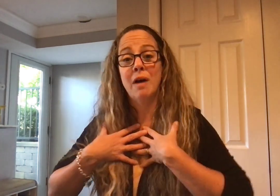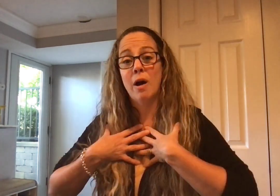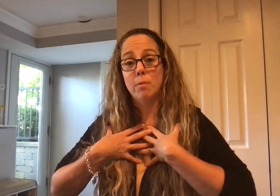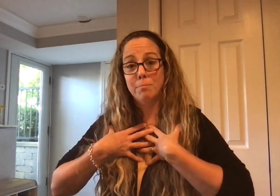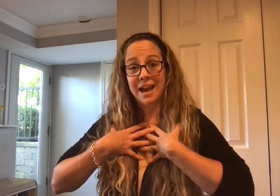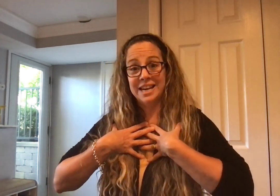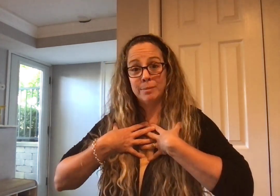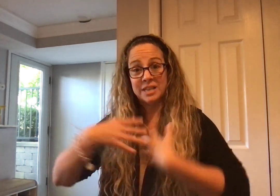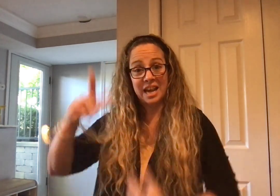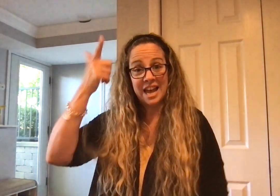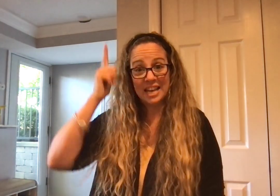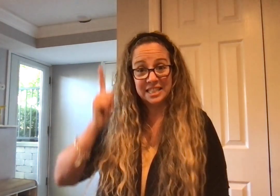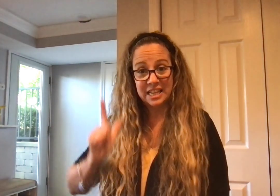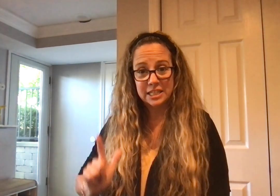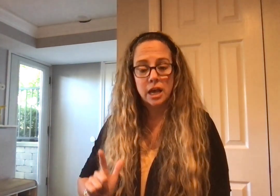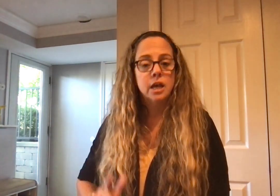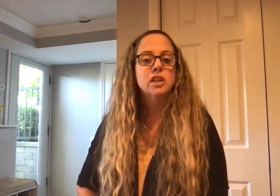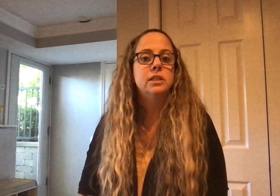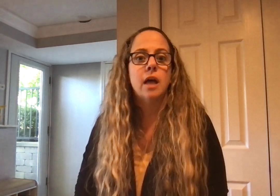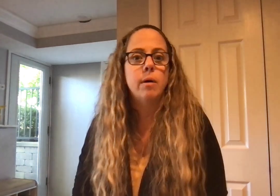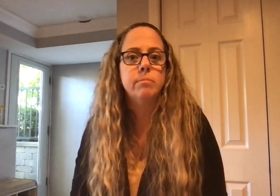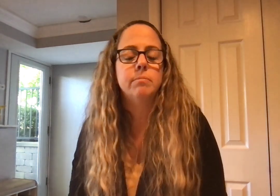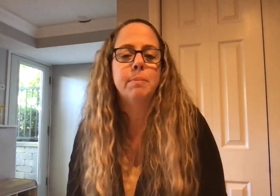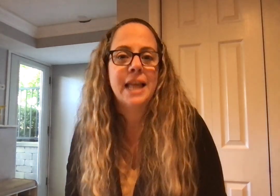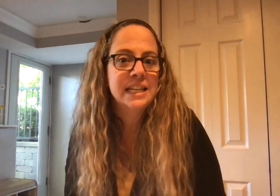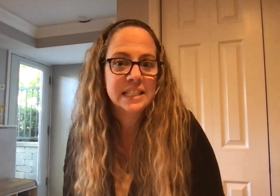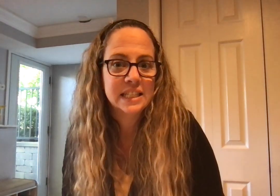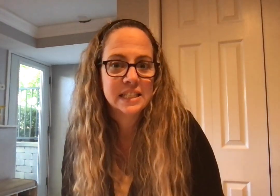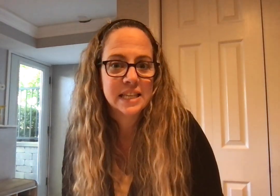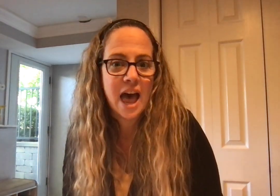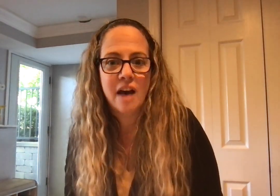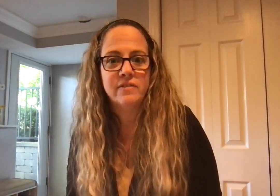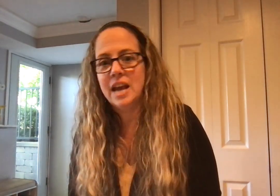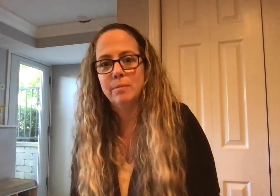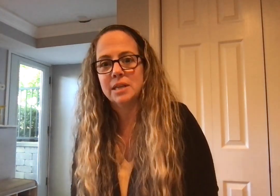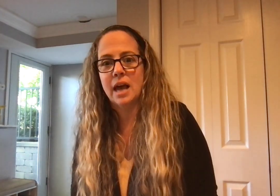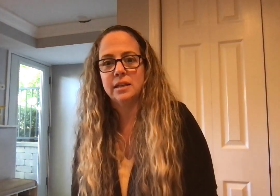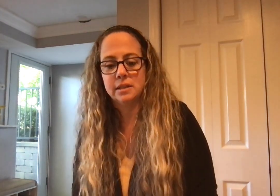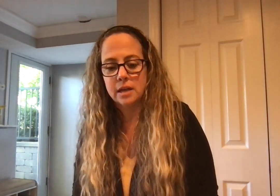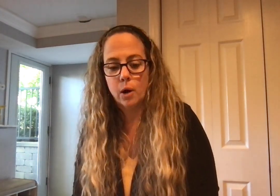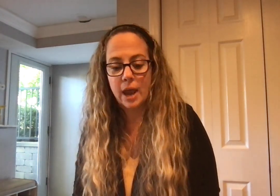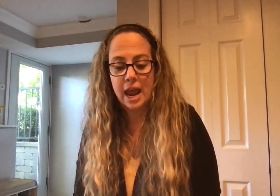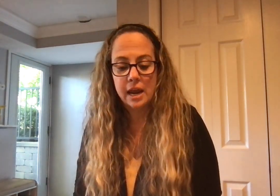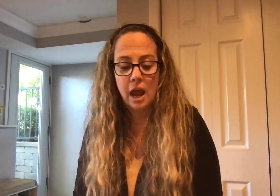how my name sign has this. Some places have name signs. Okay?